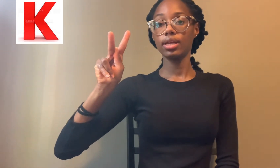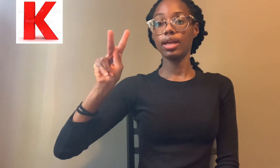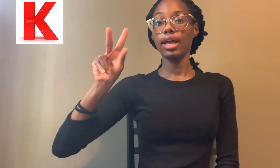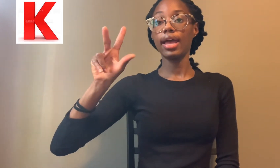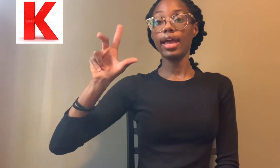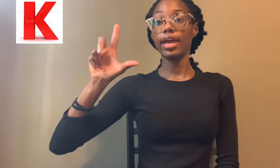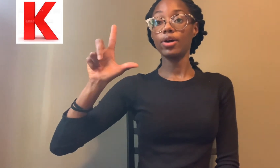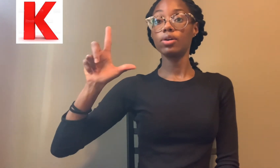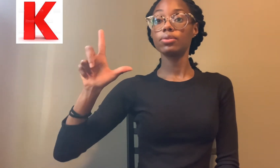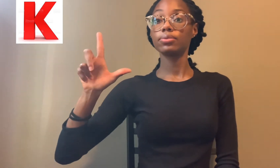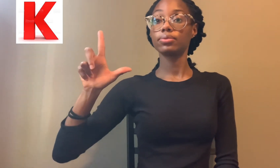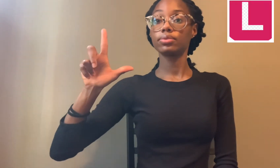L,